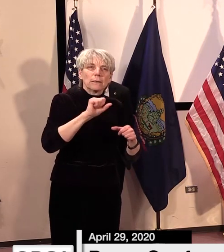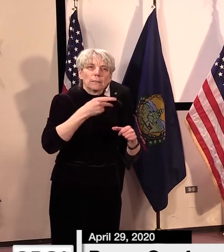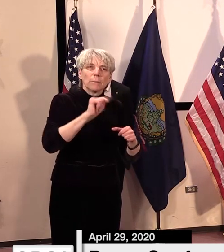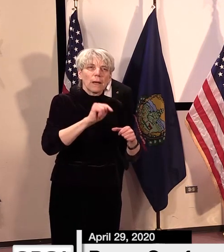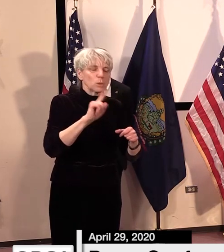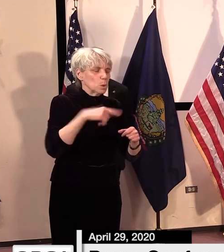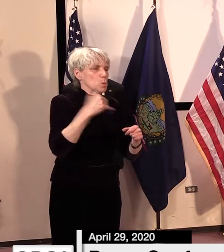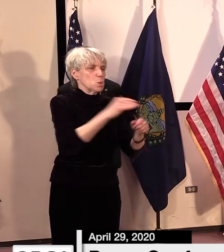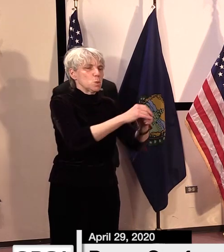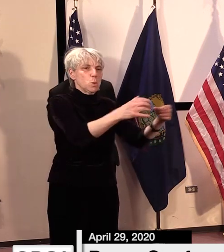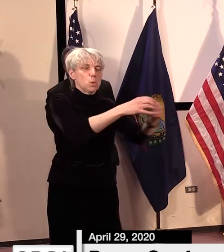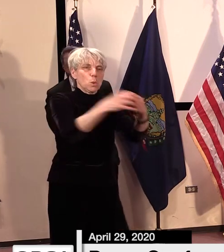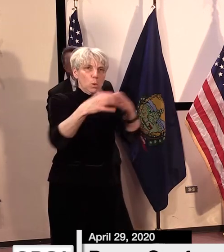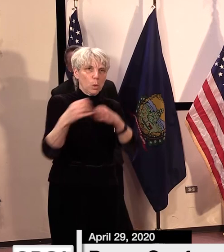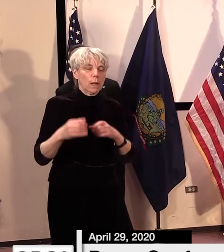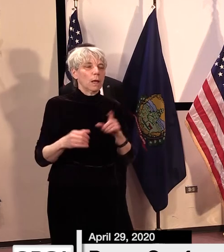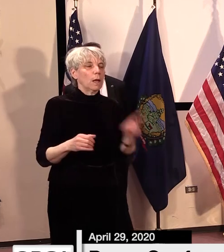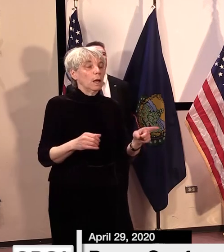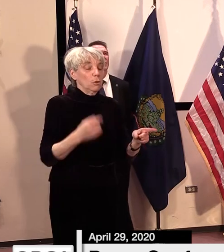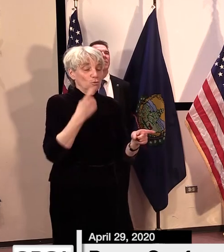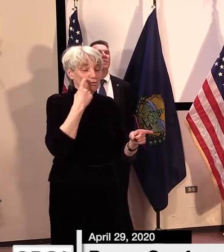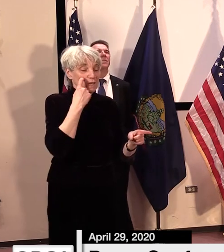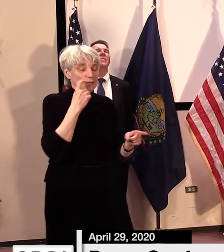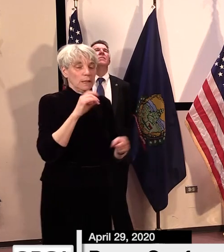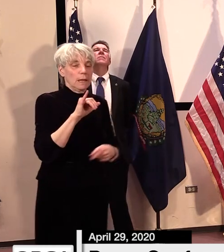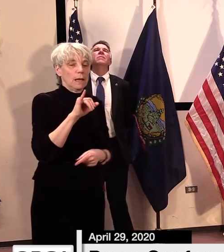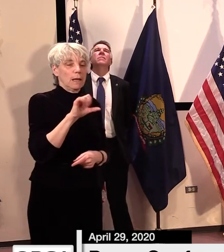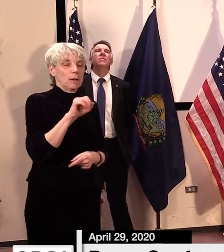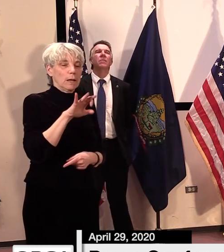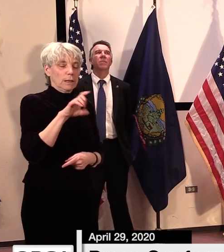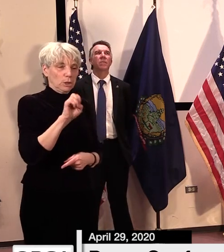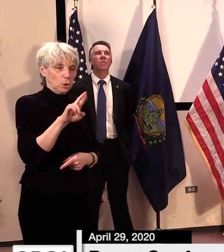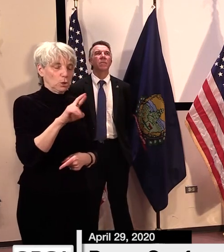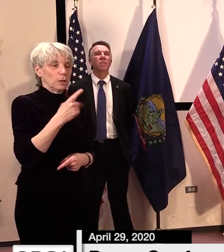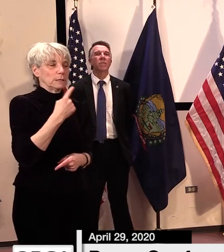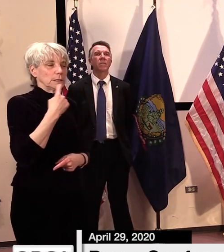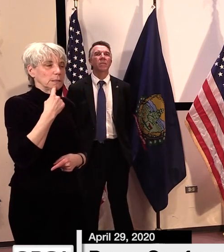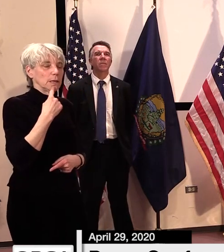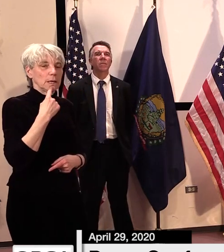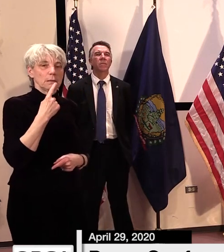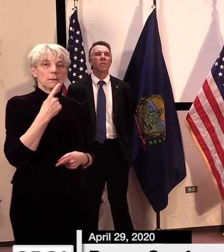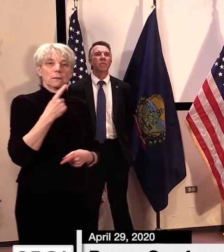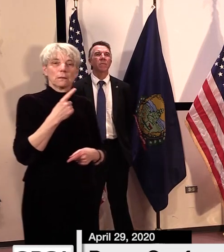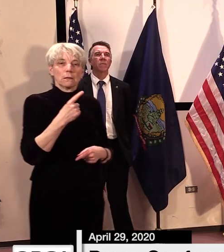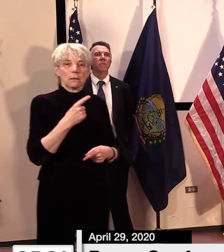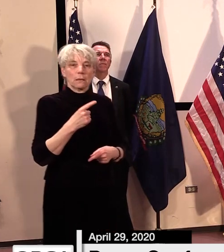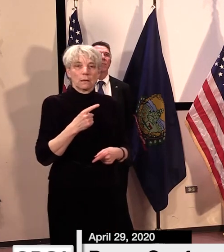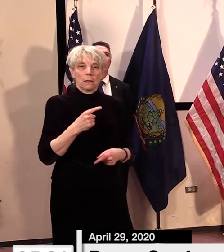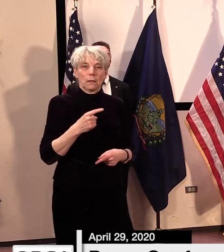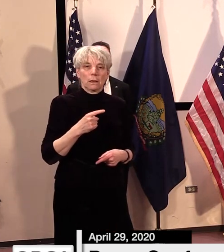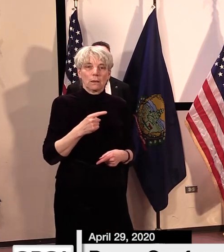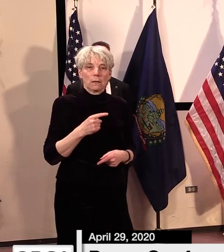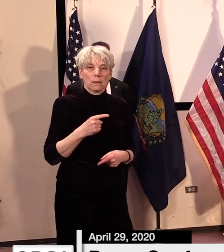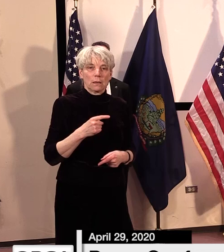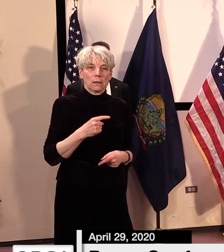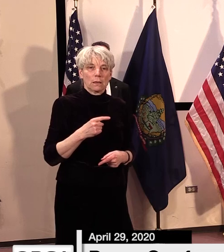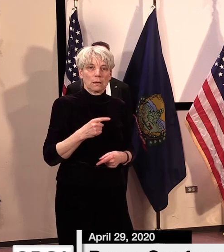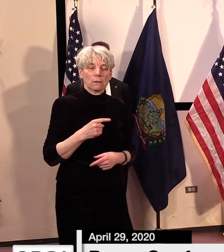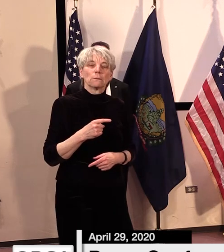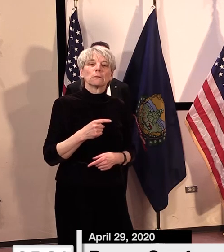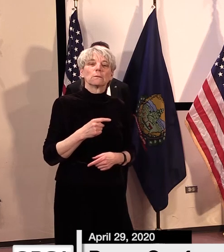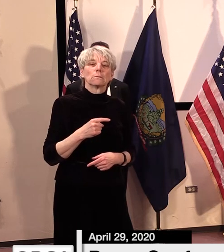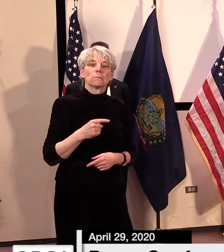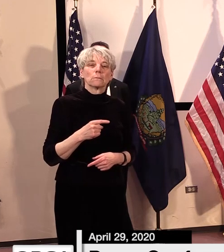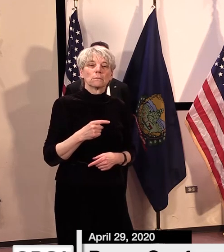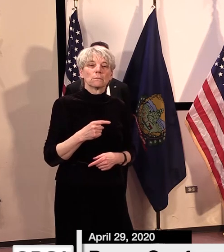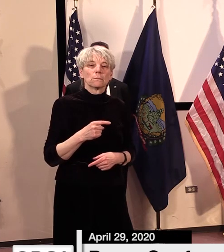told the Islander on Monday that the health department never reported that it was a hotspot, much less that they were number three in the state. Now, granted,